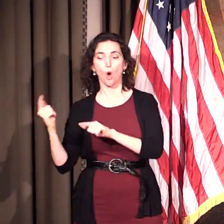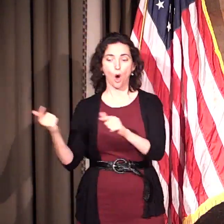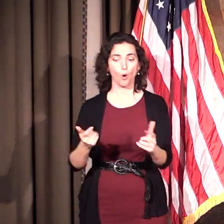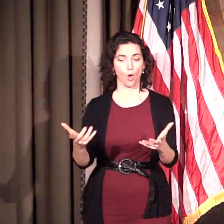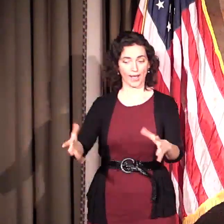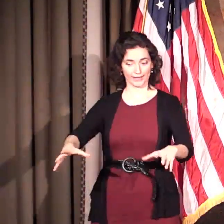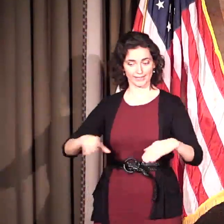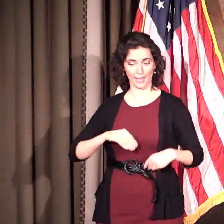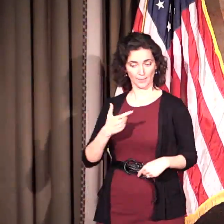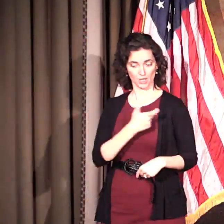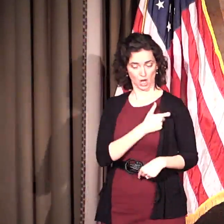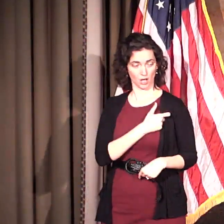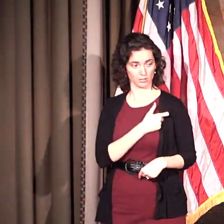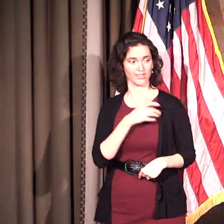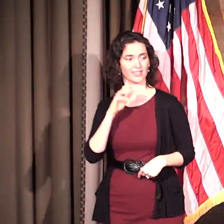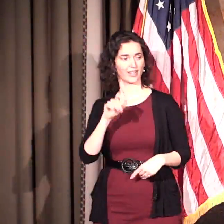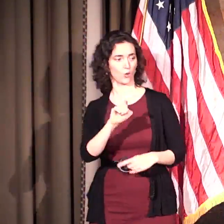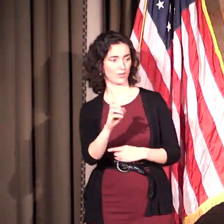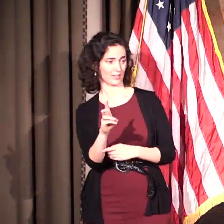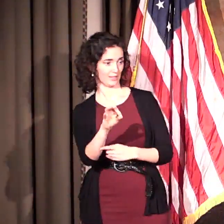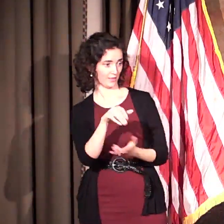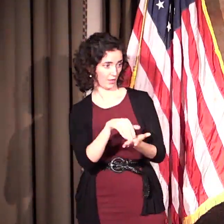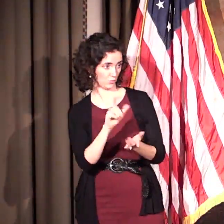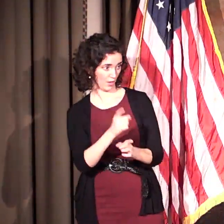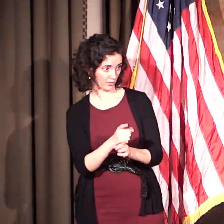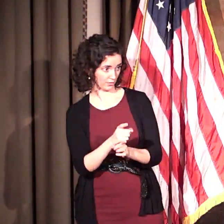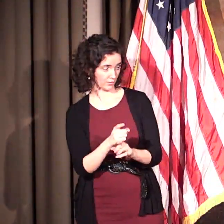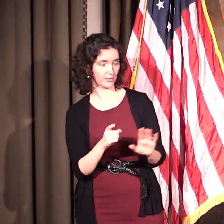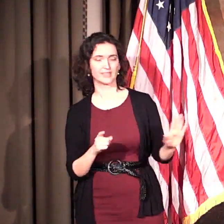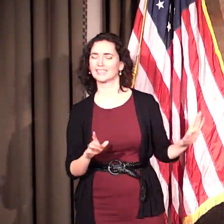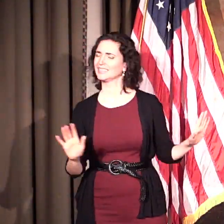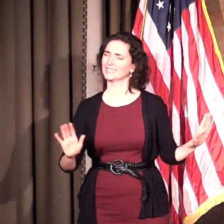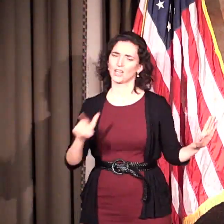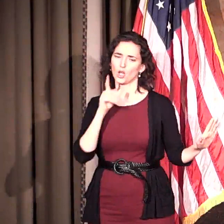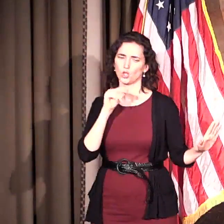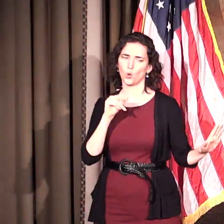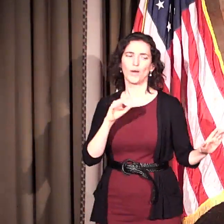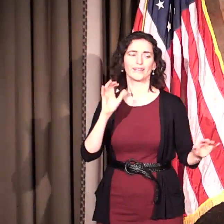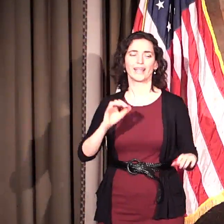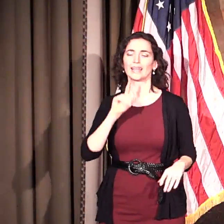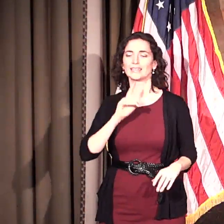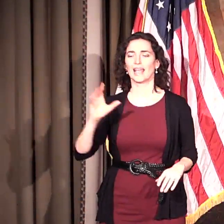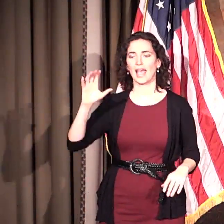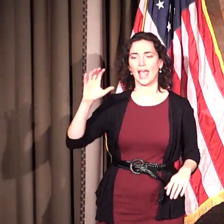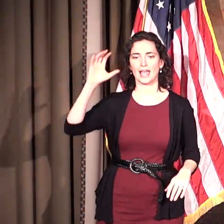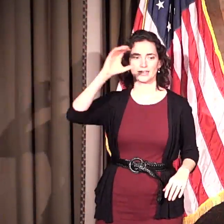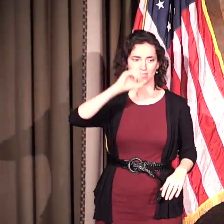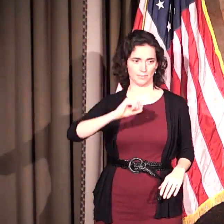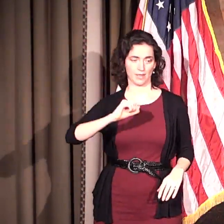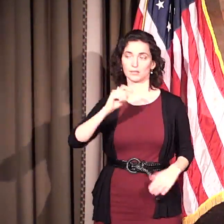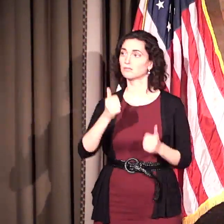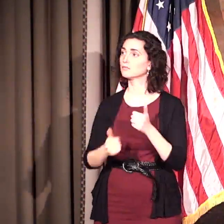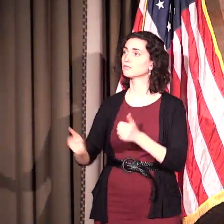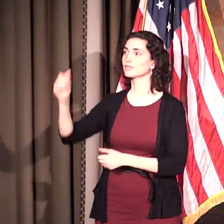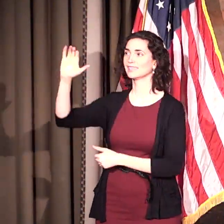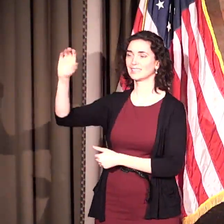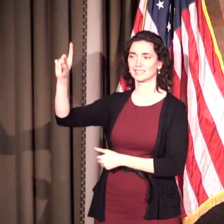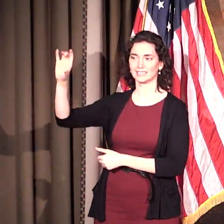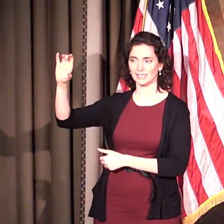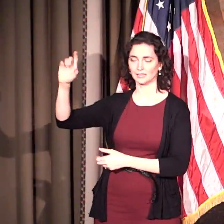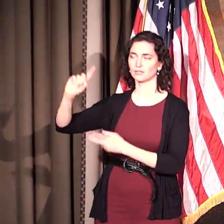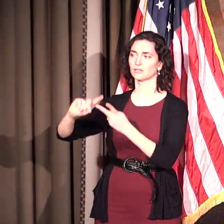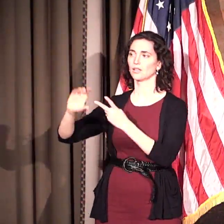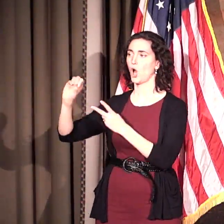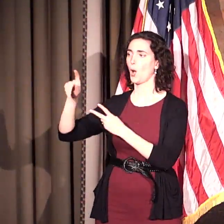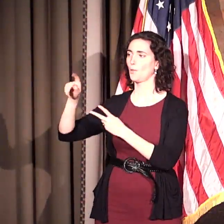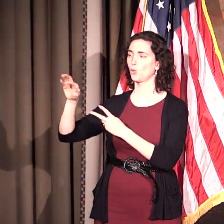get vaccinated, that's the full number. It's not exactly. It's an estimate that Operation Warp Speed and the CDC puts out,